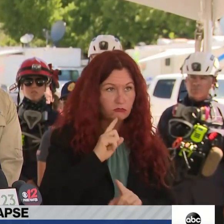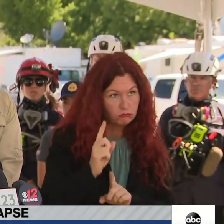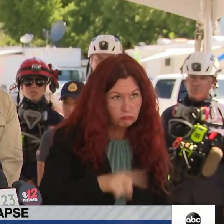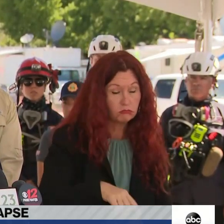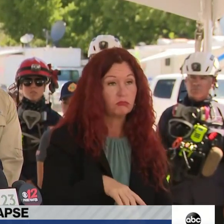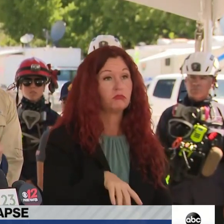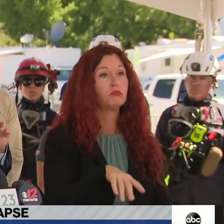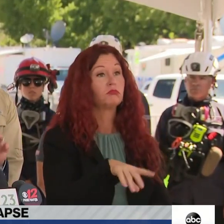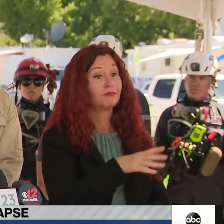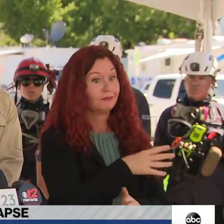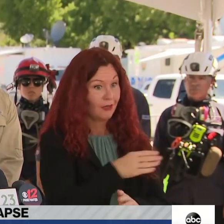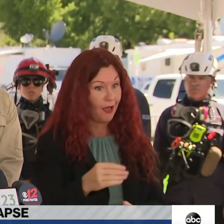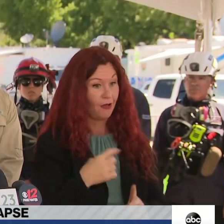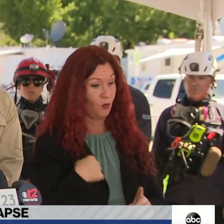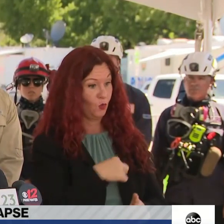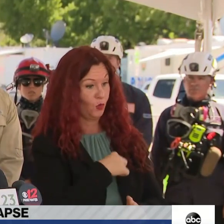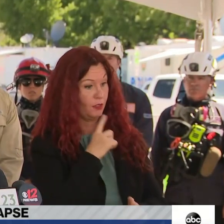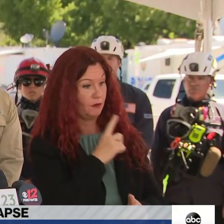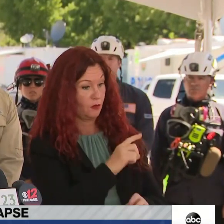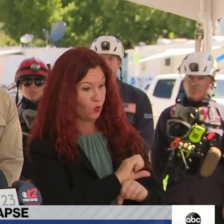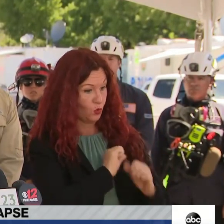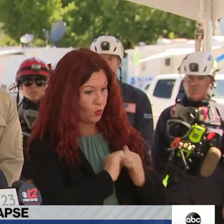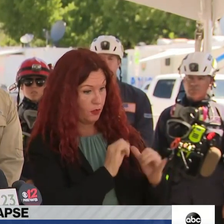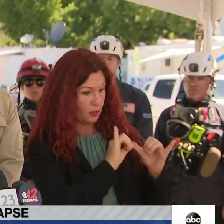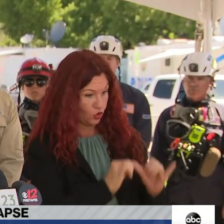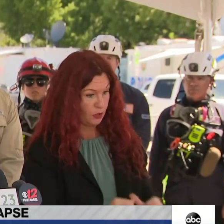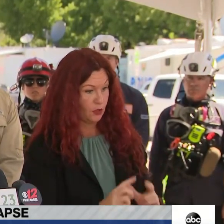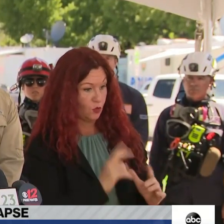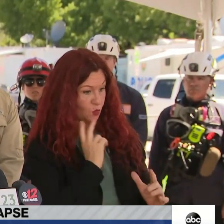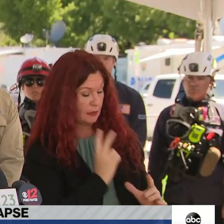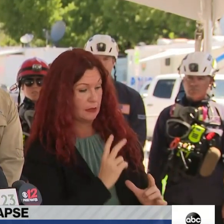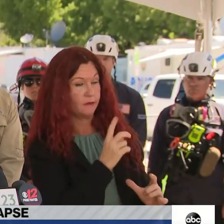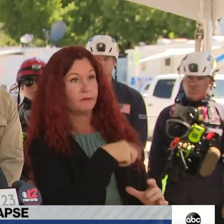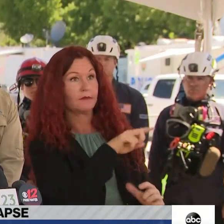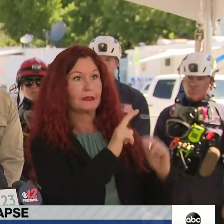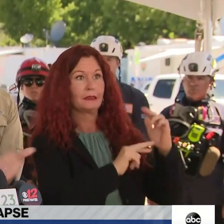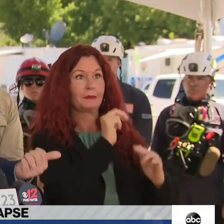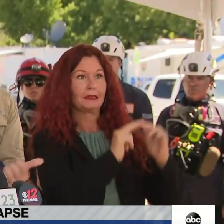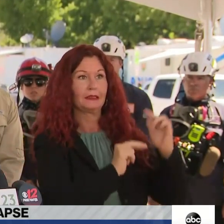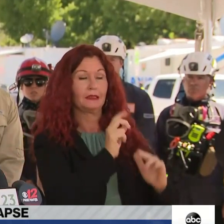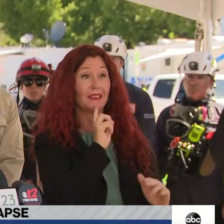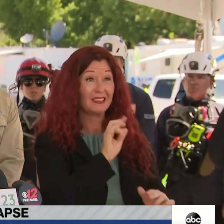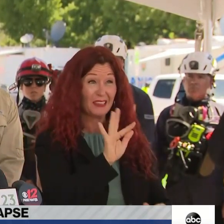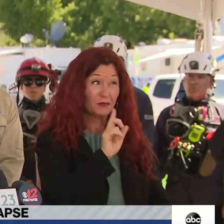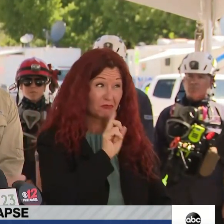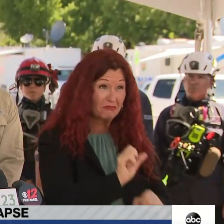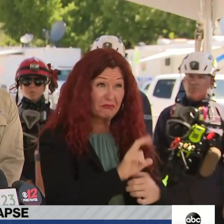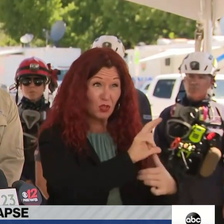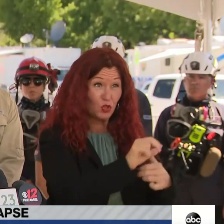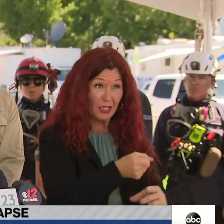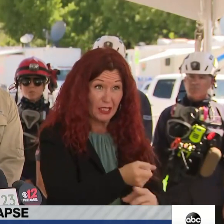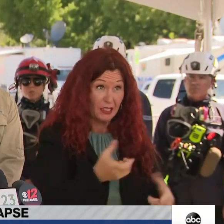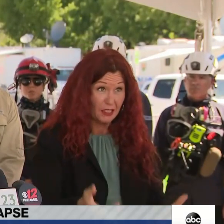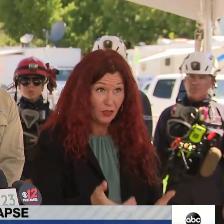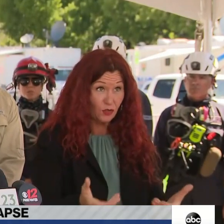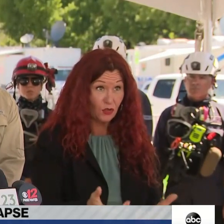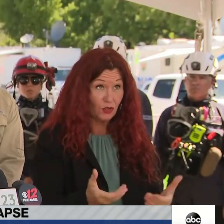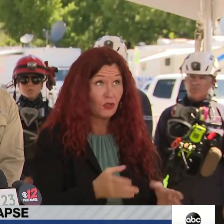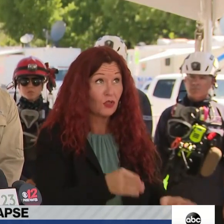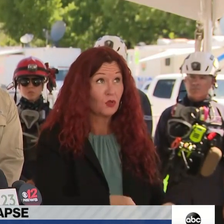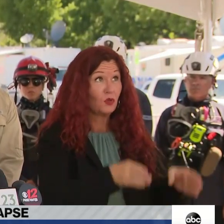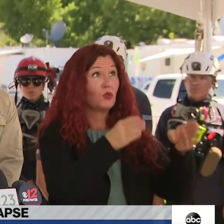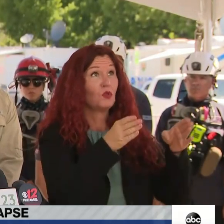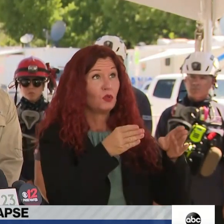so if you have the building down and you start to see wind pick up, you know, that may not even necessitate them stopping at all at that